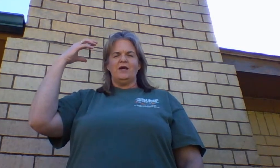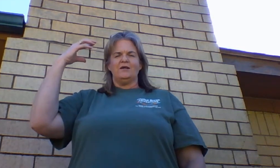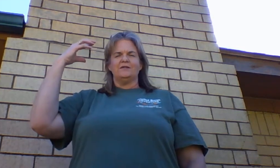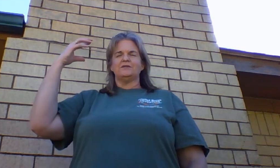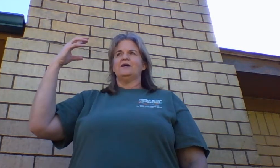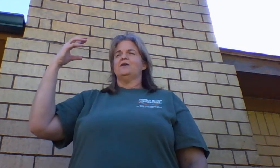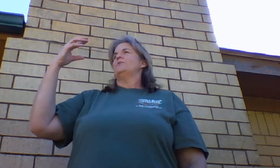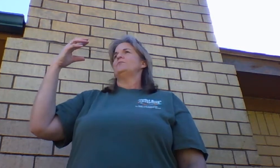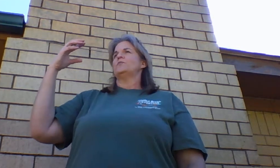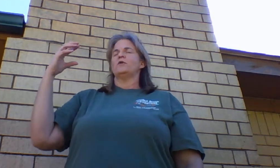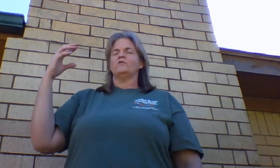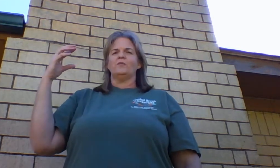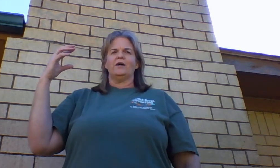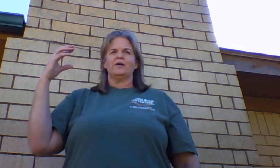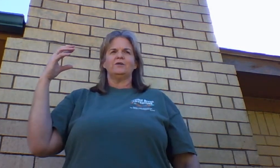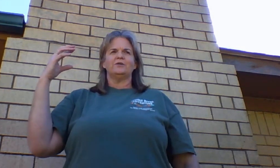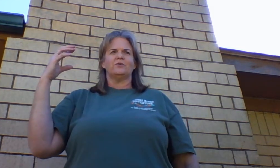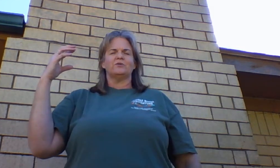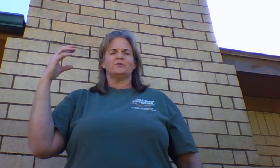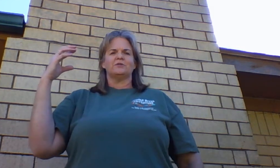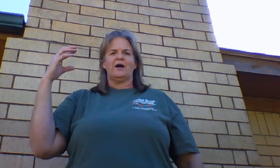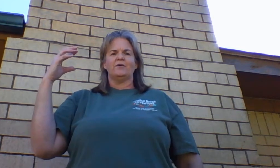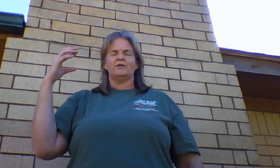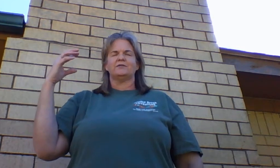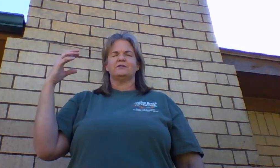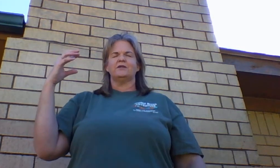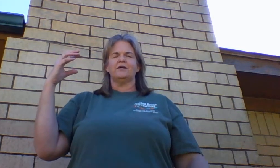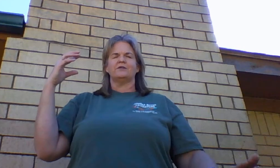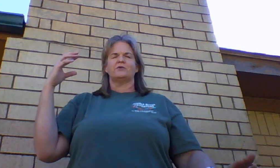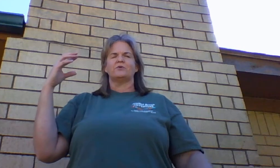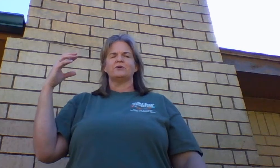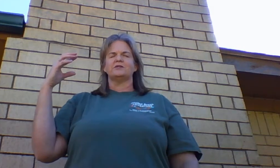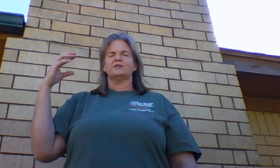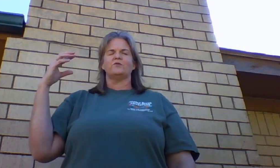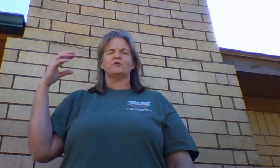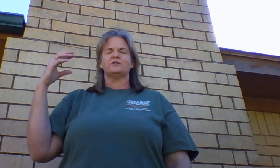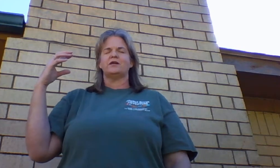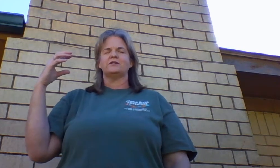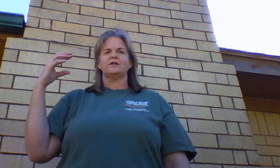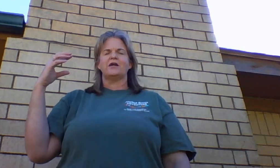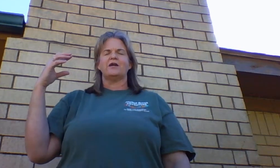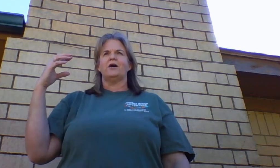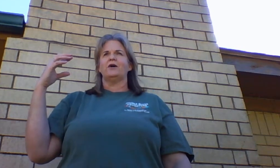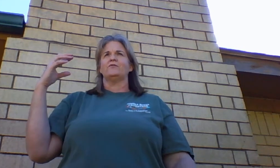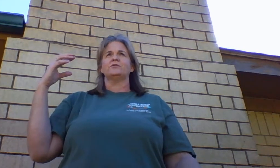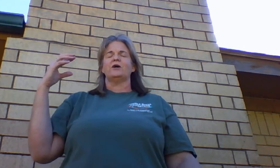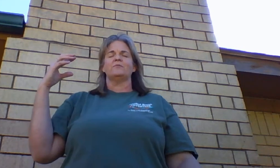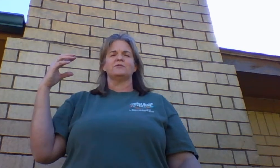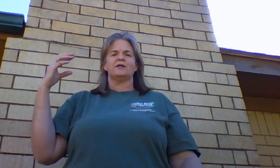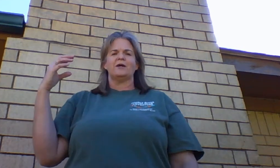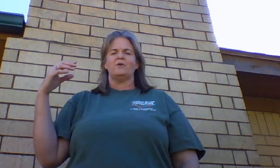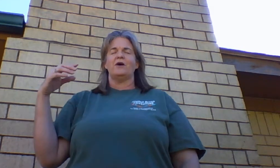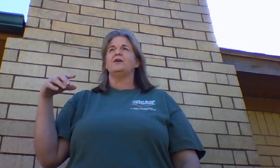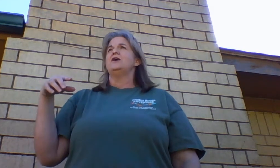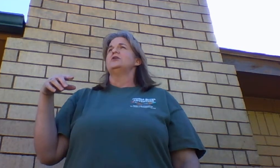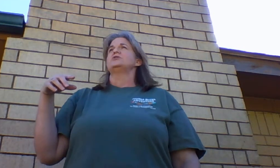And one of my little ones was out during recess, the first day the sun came out, the first time the sun came out. She looked